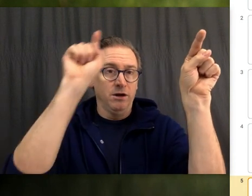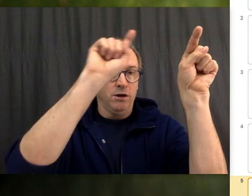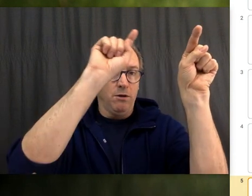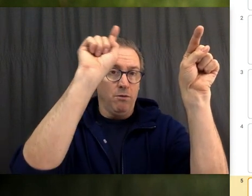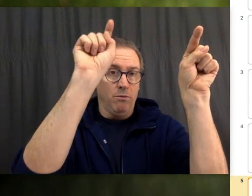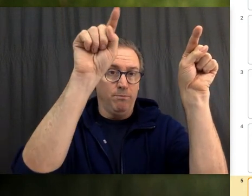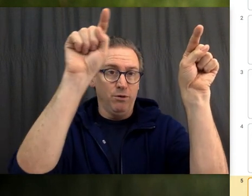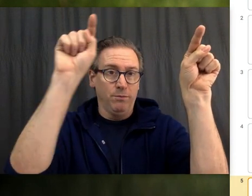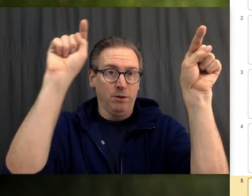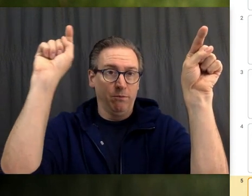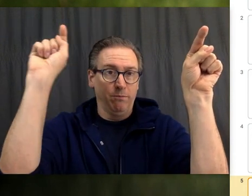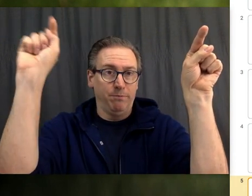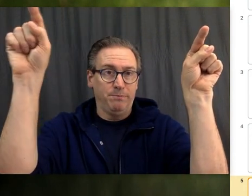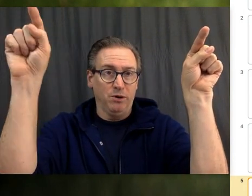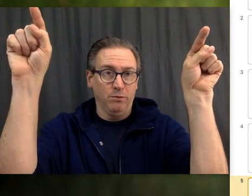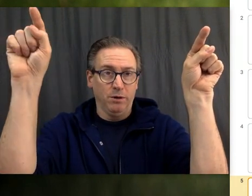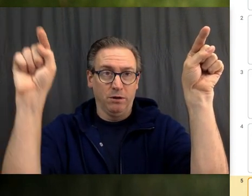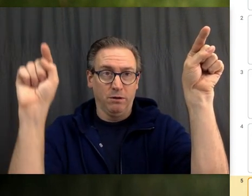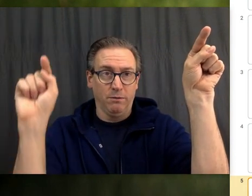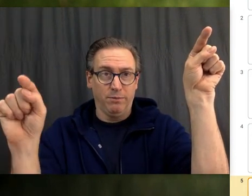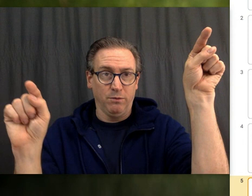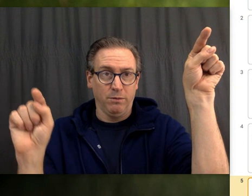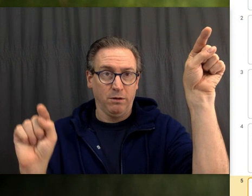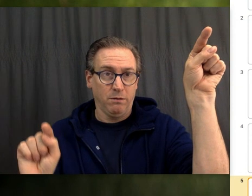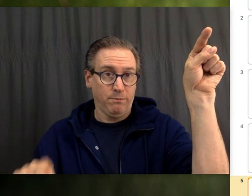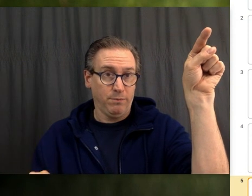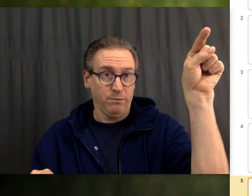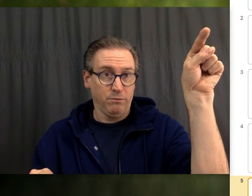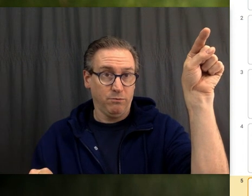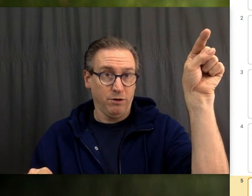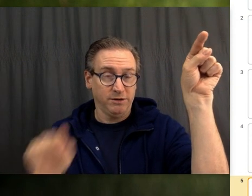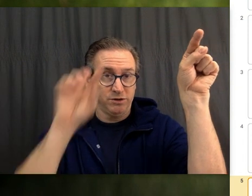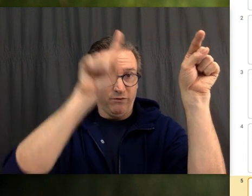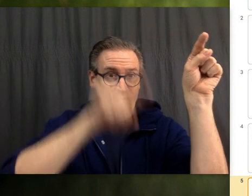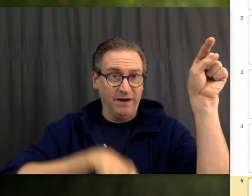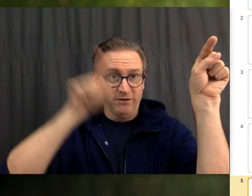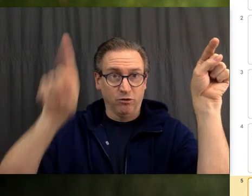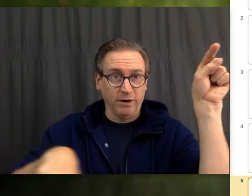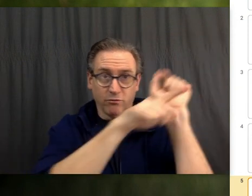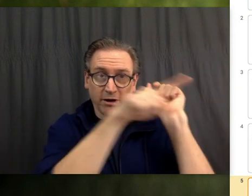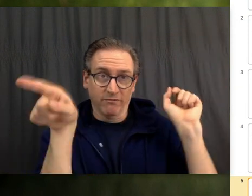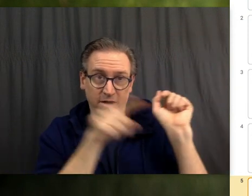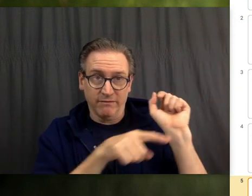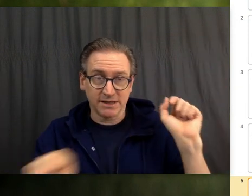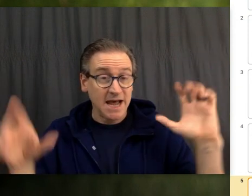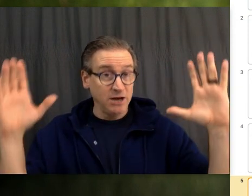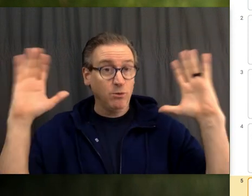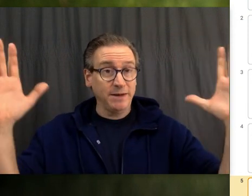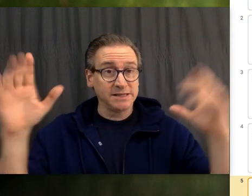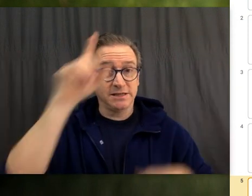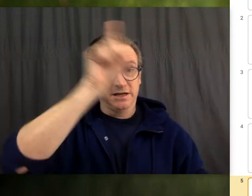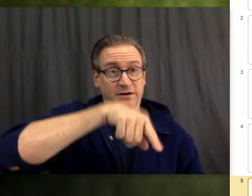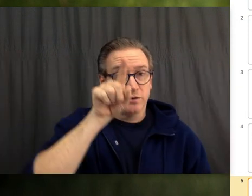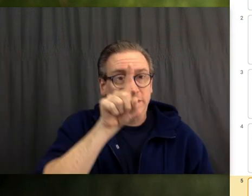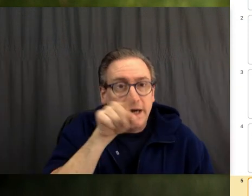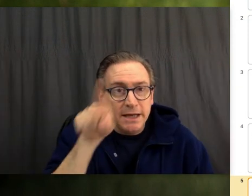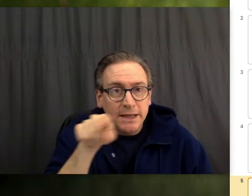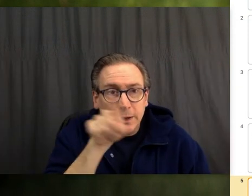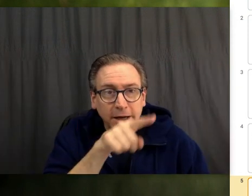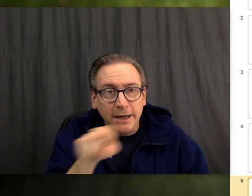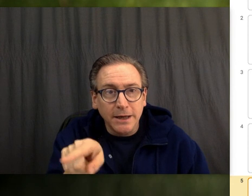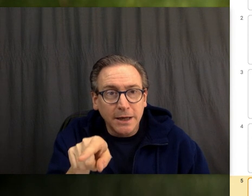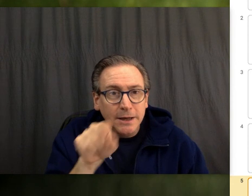then boom, boom, boom, boom. Right? So if we've got the grid right in front of us, and you want to be consistent, if you do a